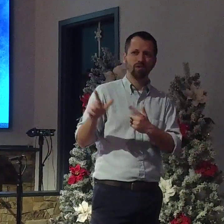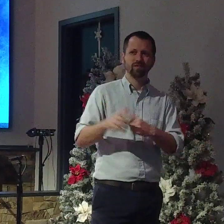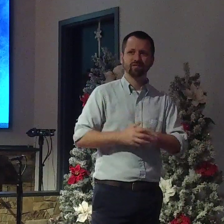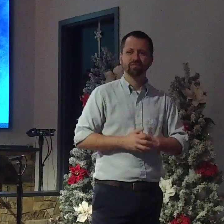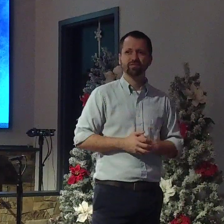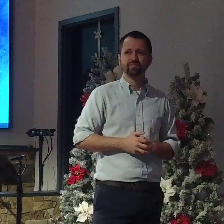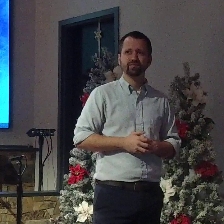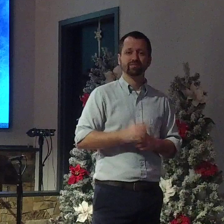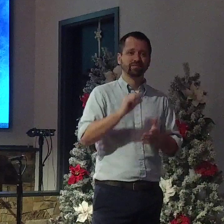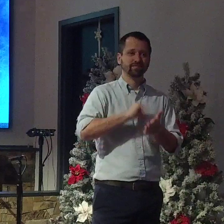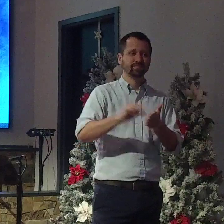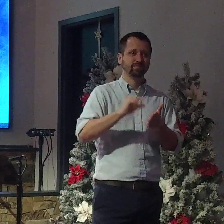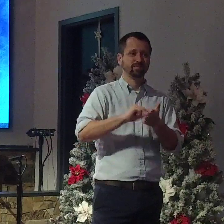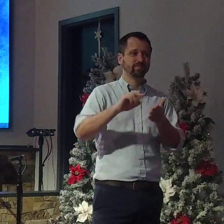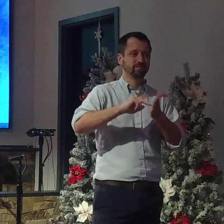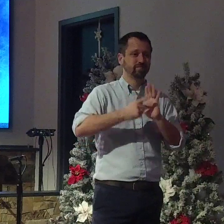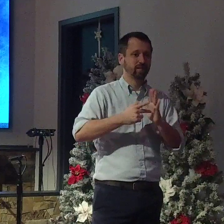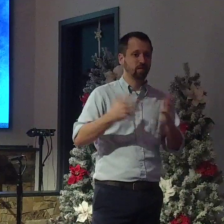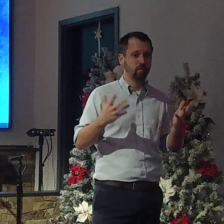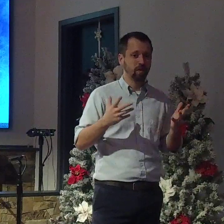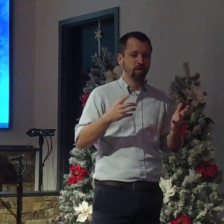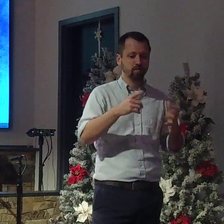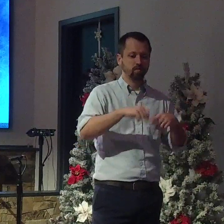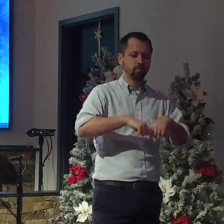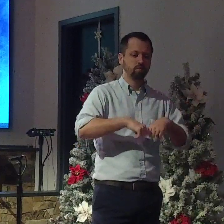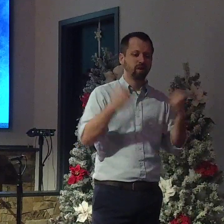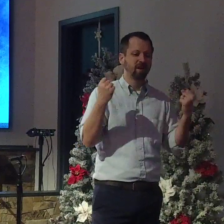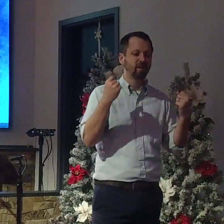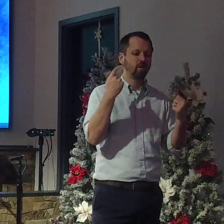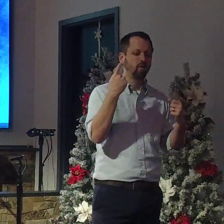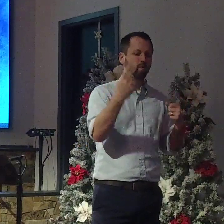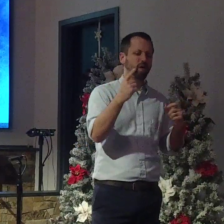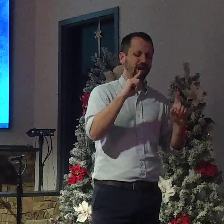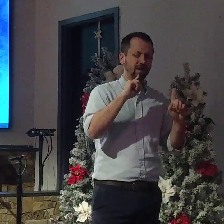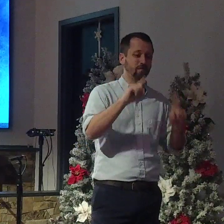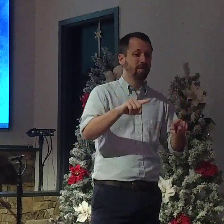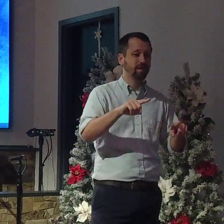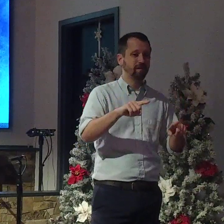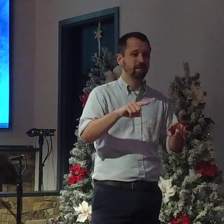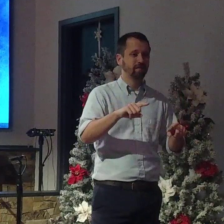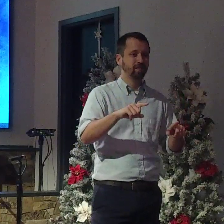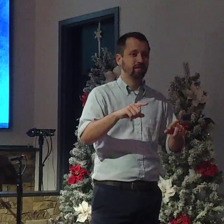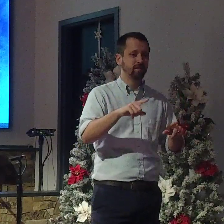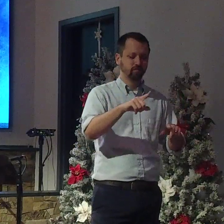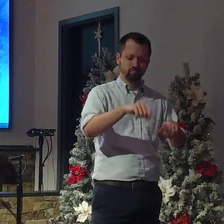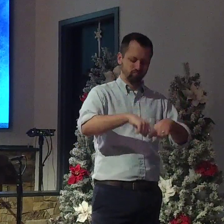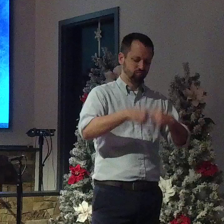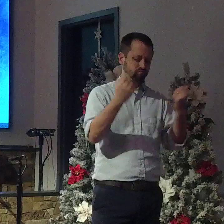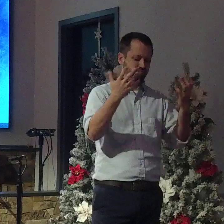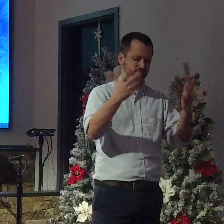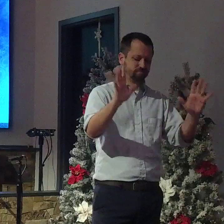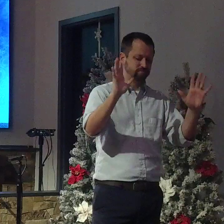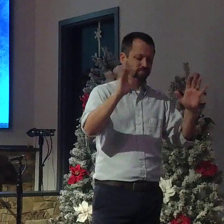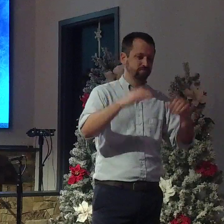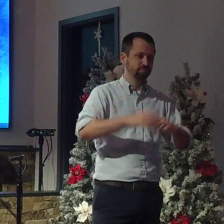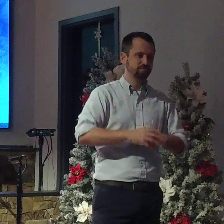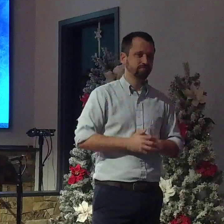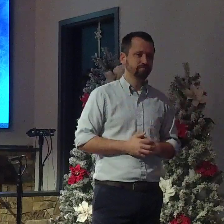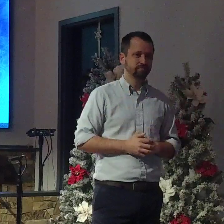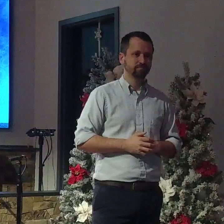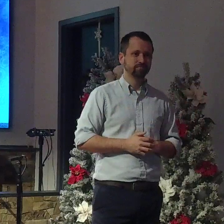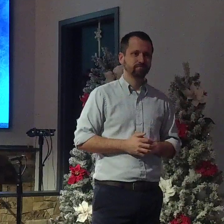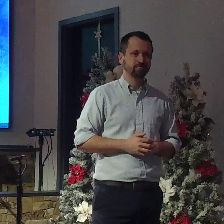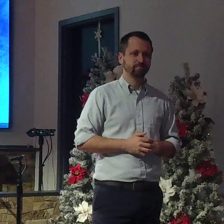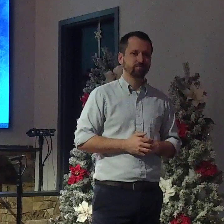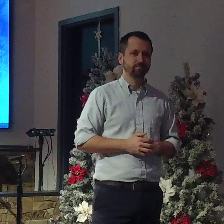those questions because we know that we all have. The New Testament reveals